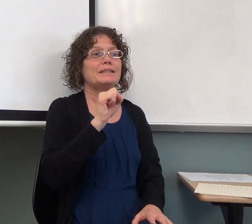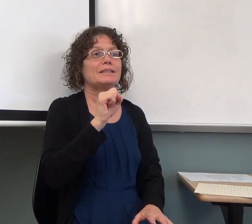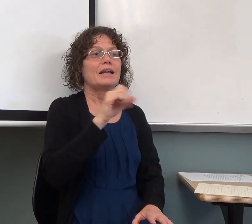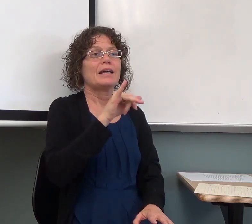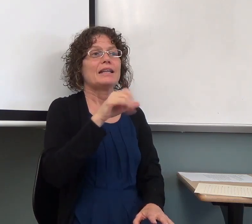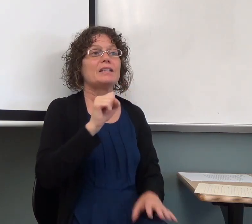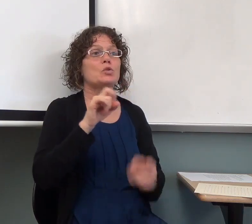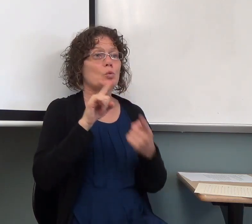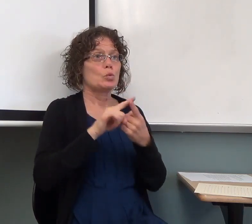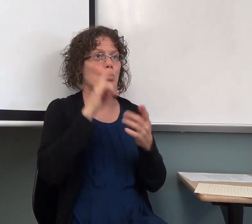notice